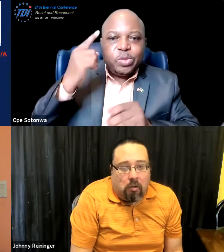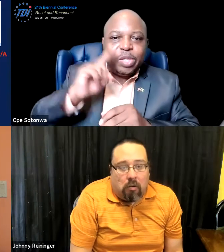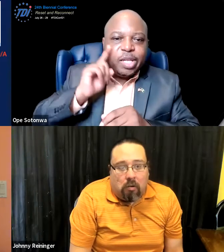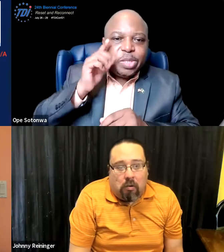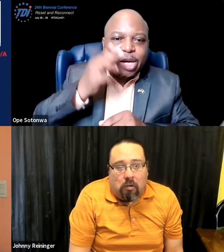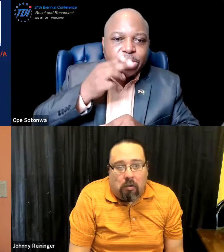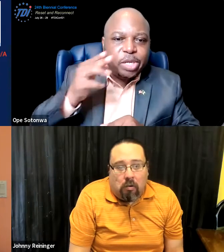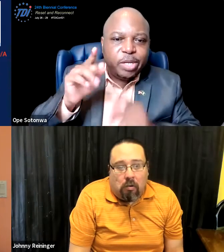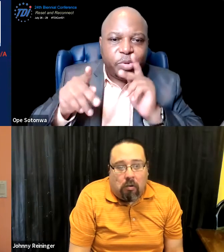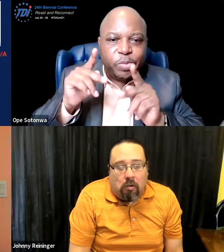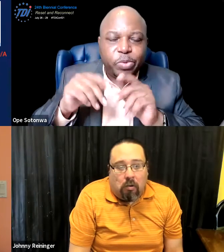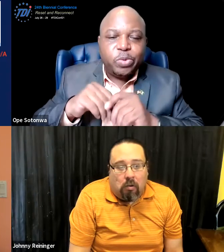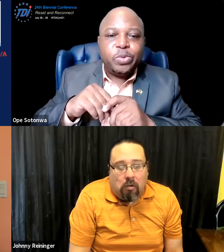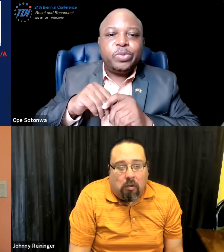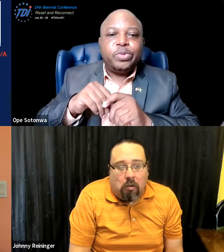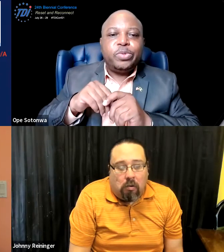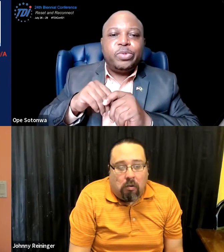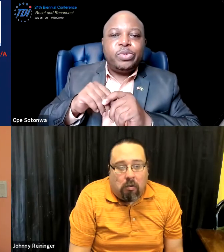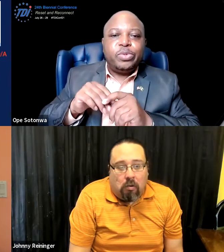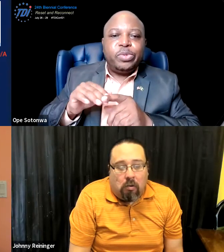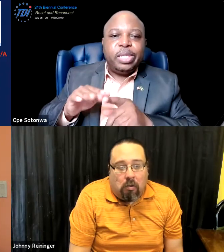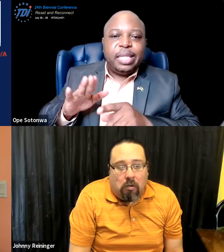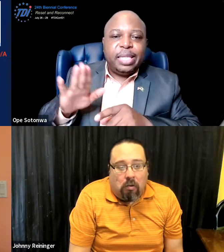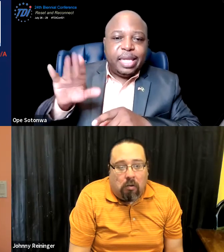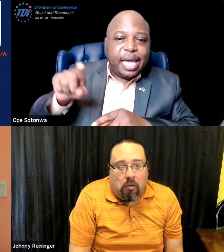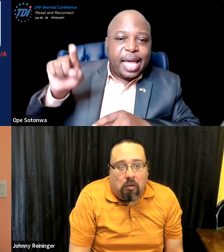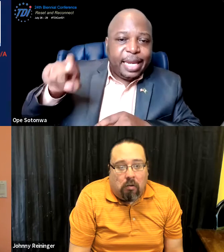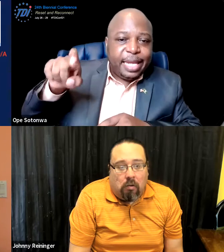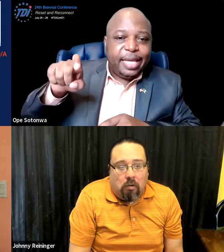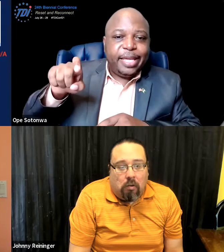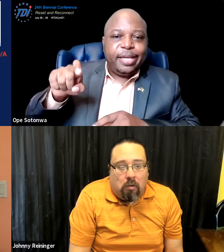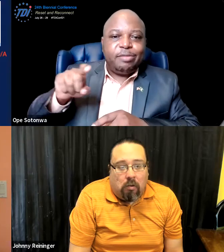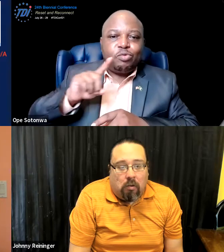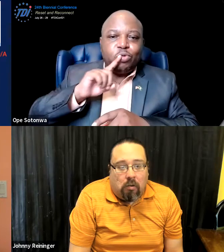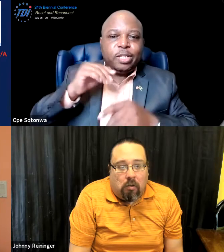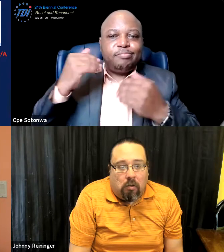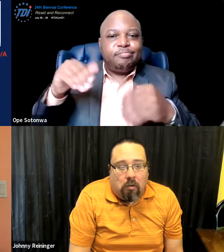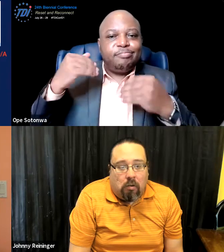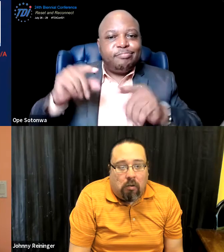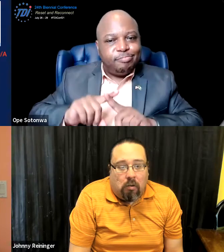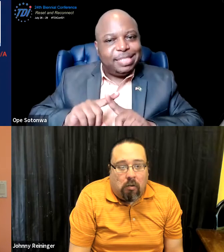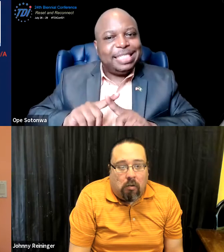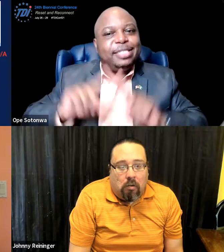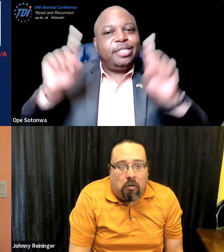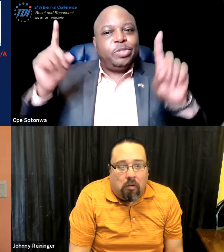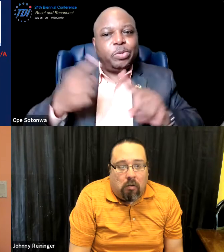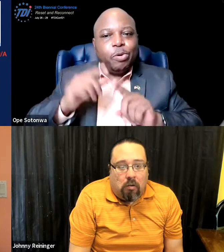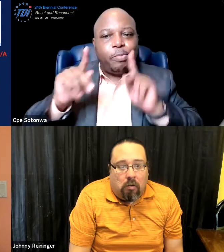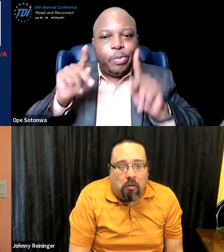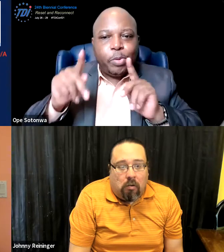need to have equality to have accessibility for all deaf and hard of hearing people on the spectrum. And